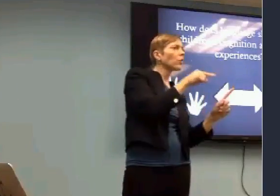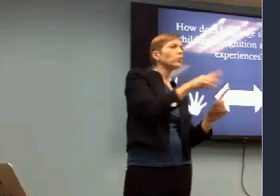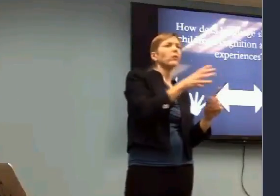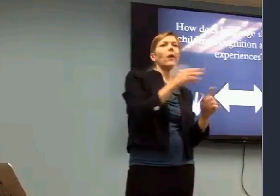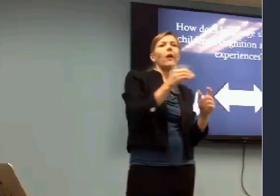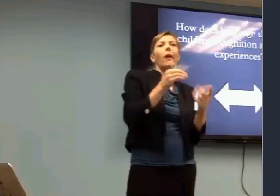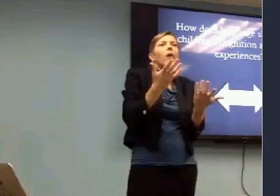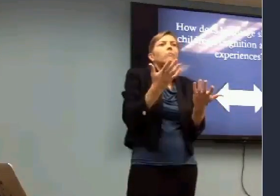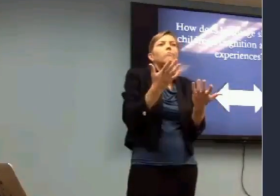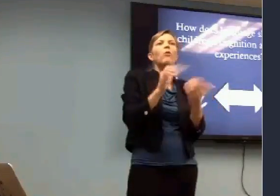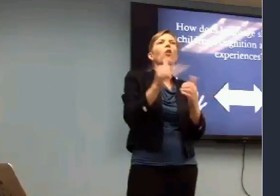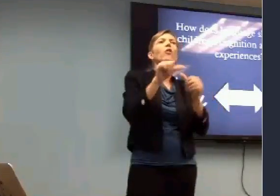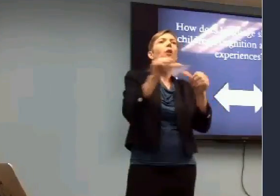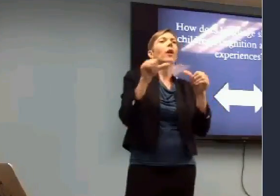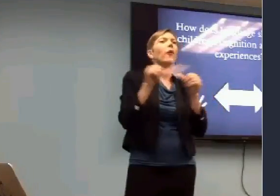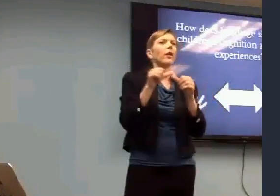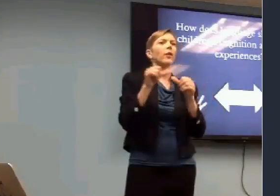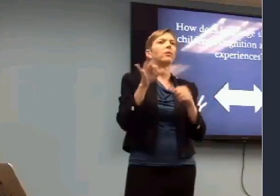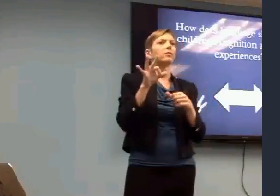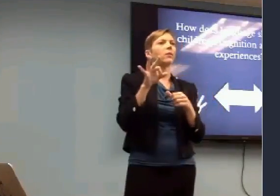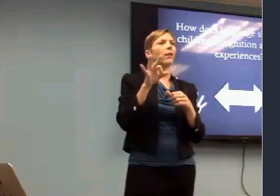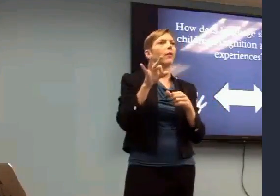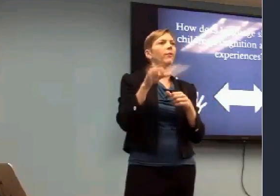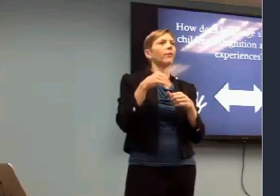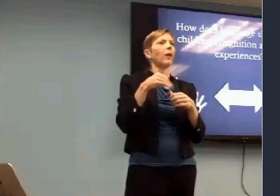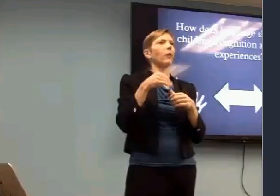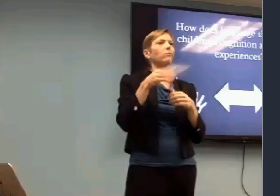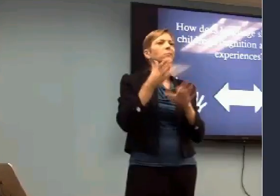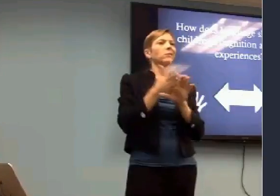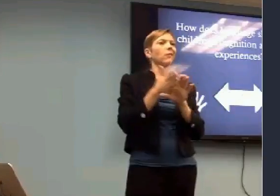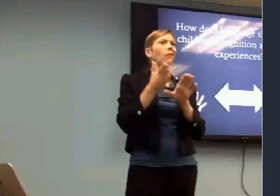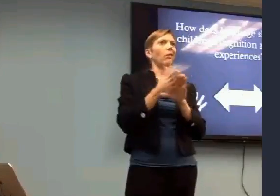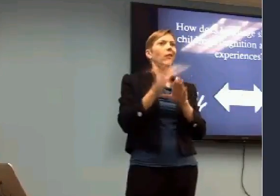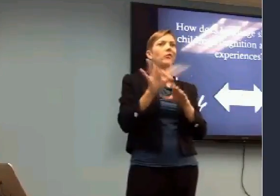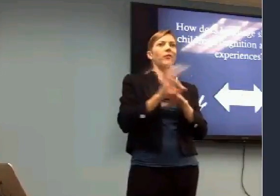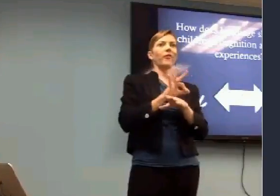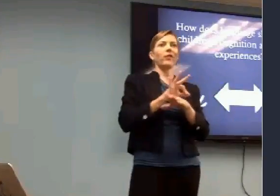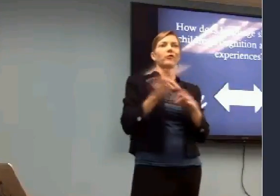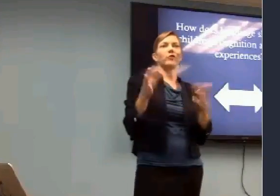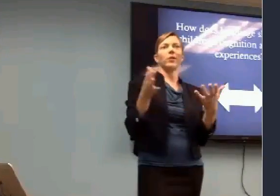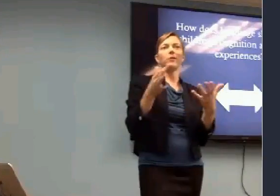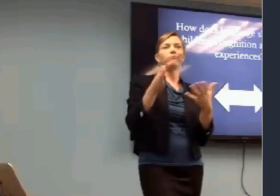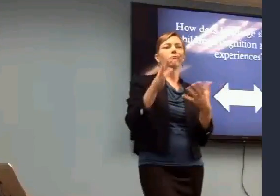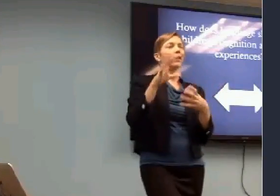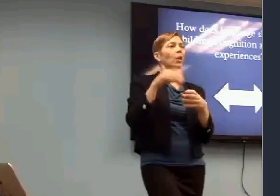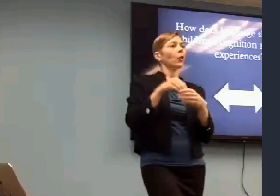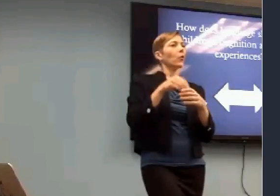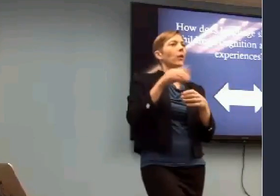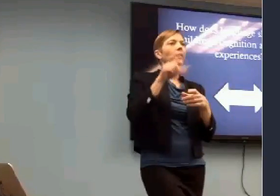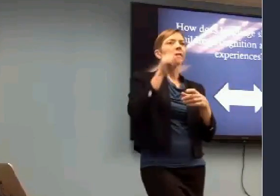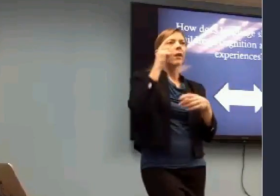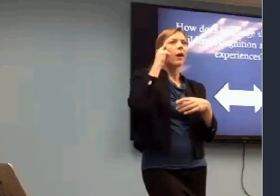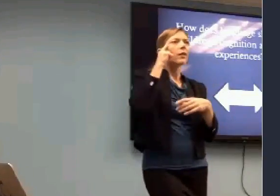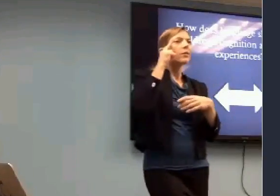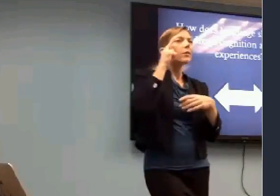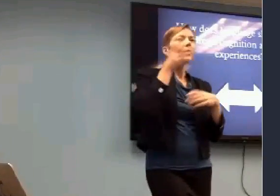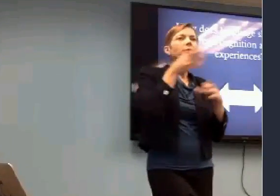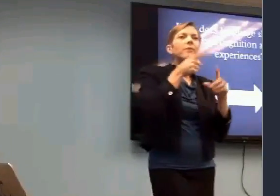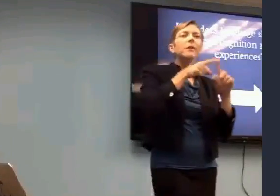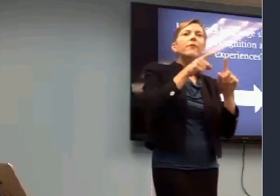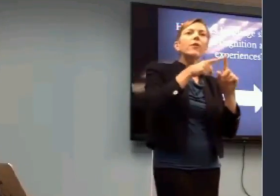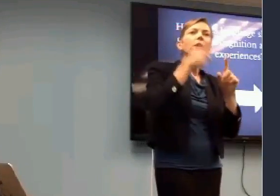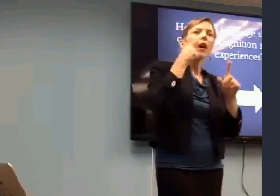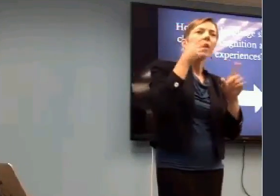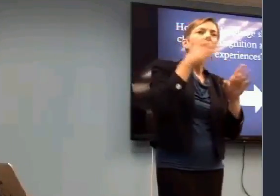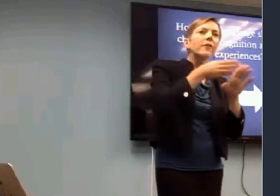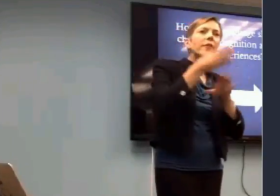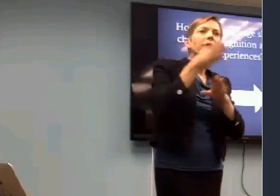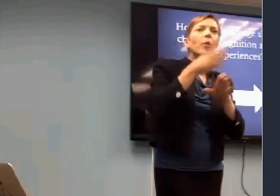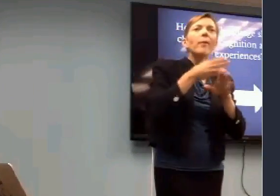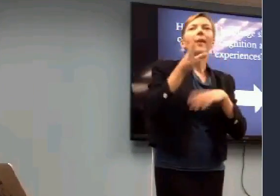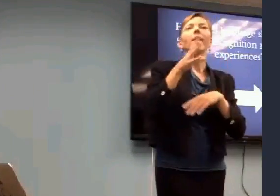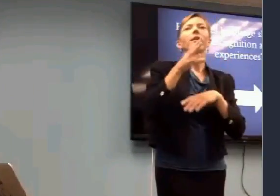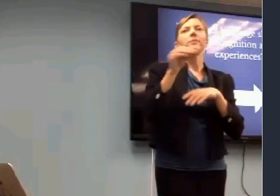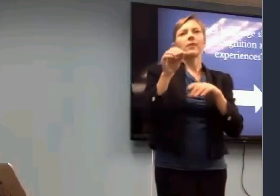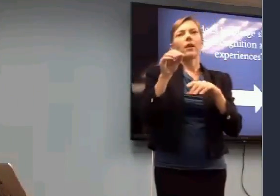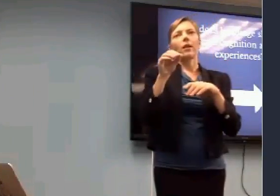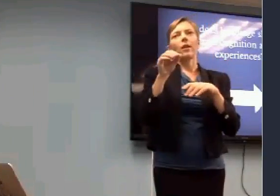relationship between our language and other areas of psychological functioning within